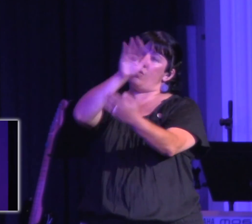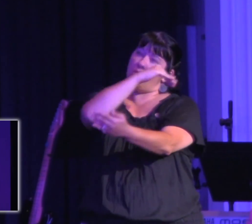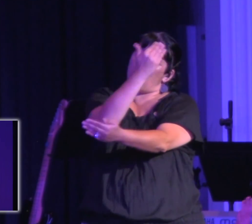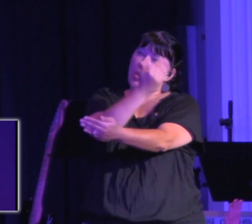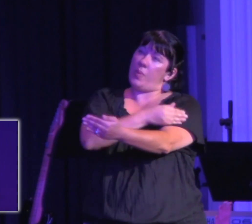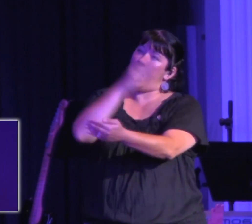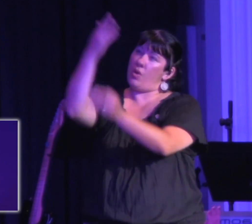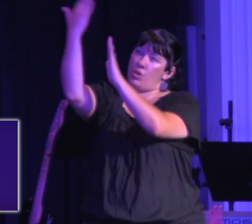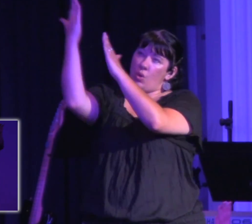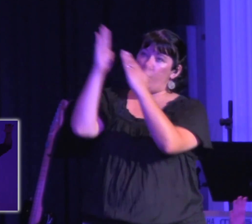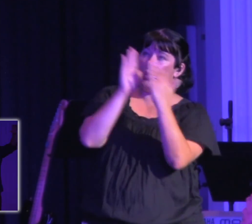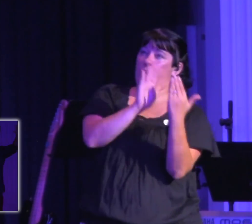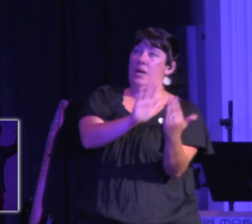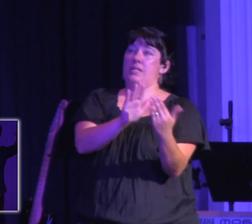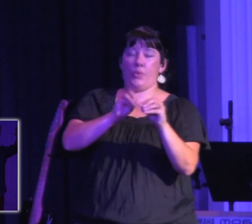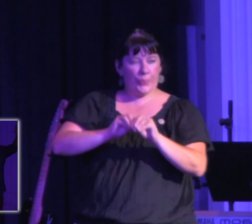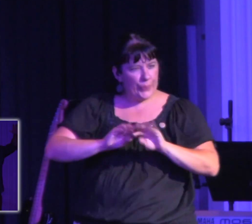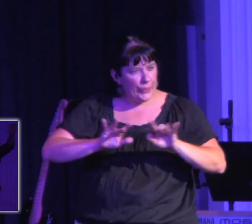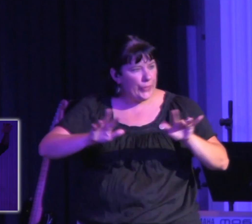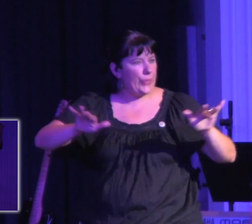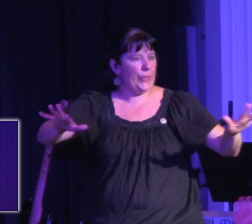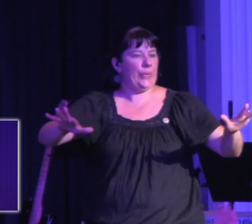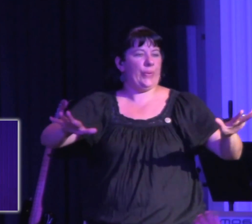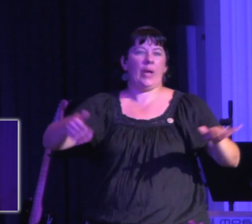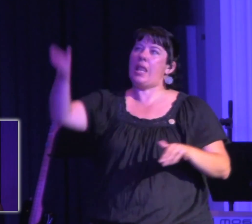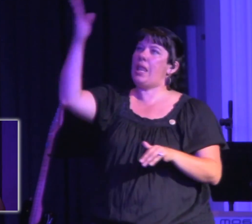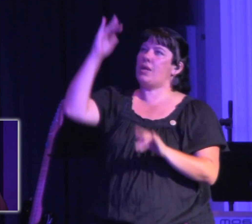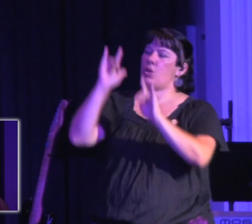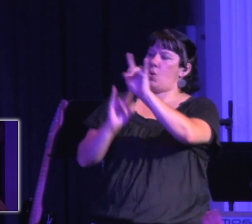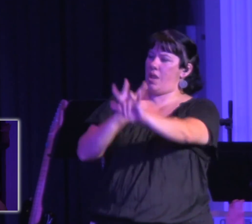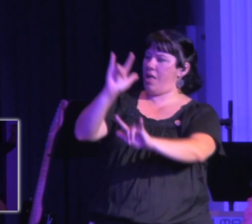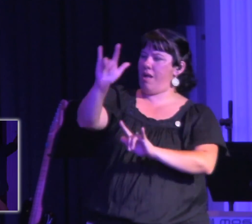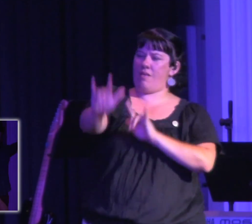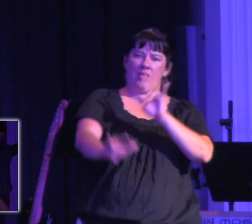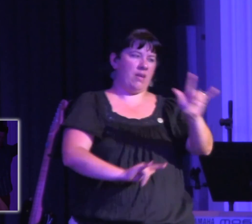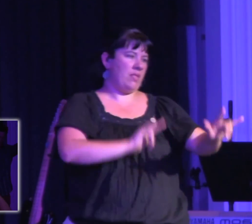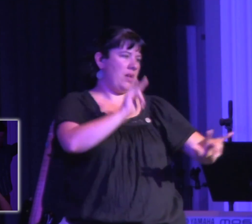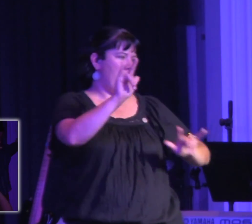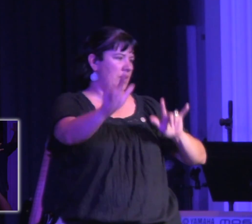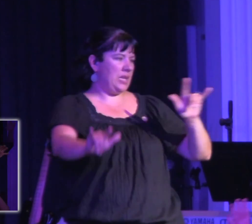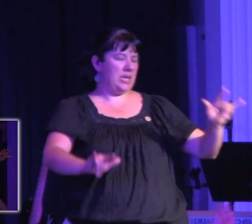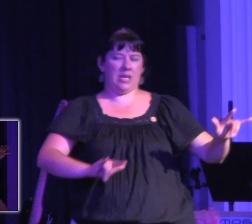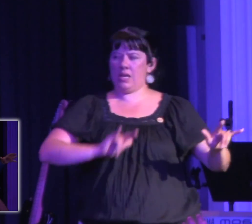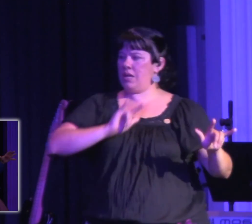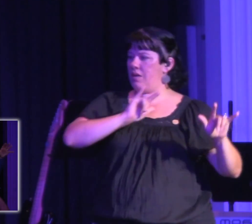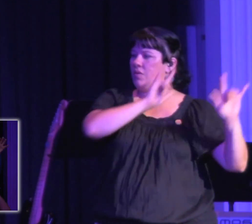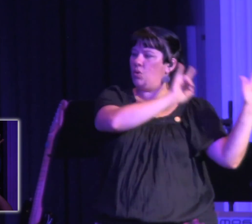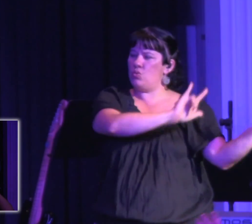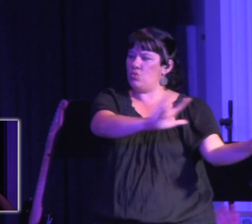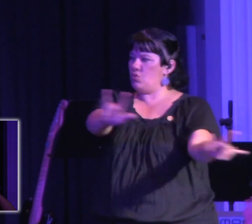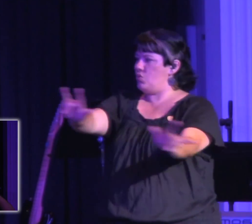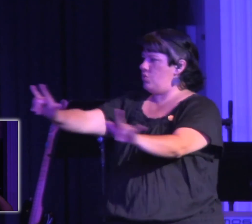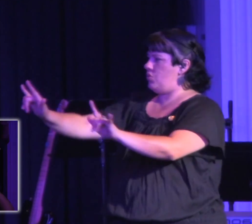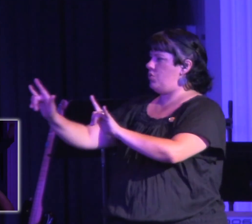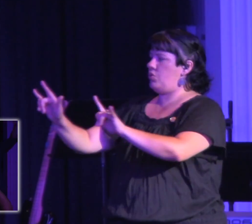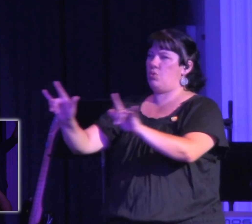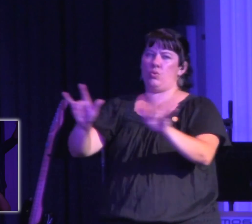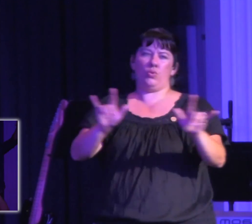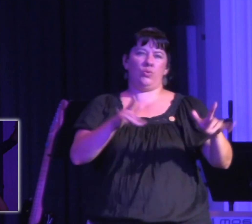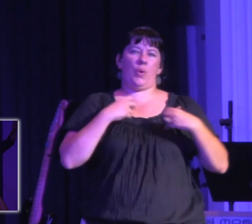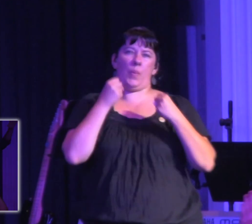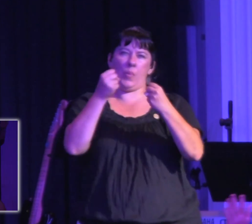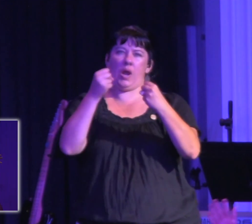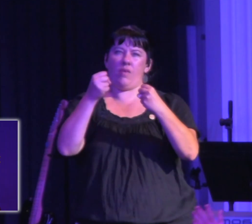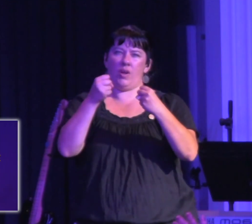your presence. Lord, let the love of God, let the love of God, let the love of God, let the love of God come today in a powerful